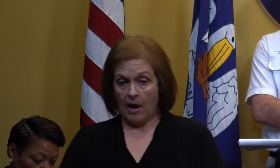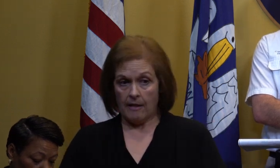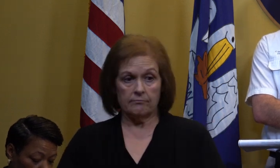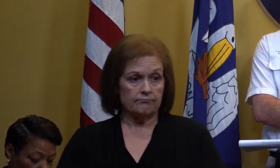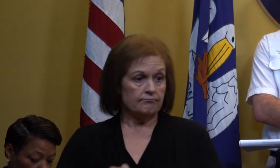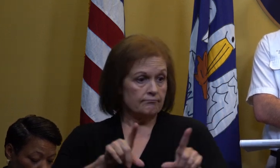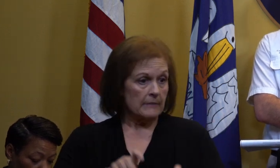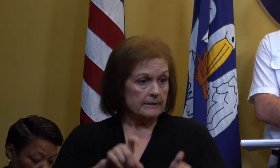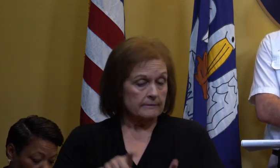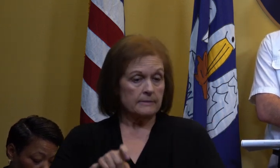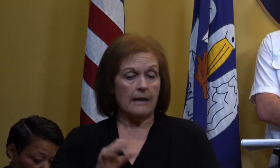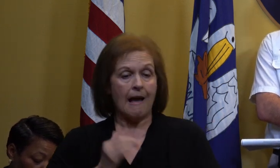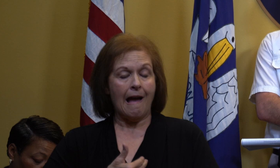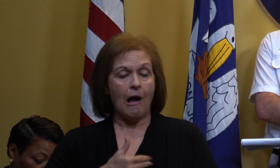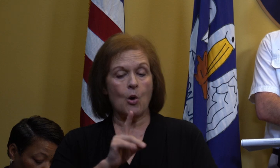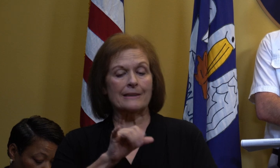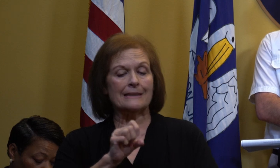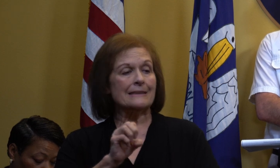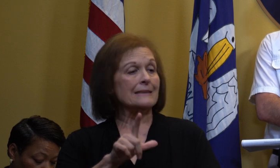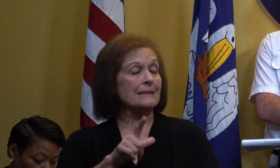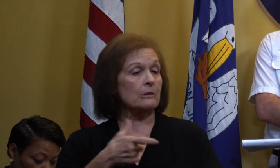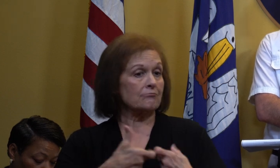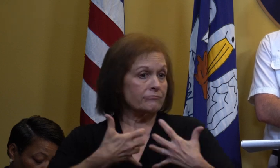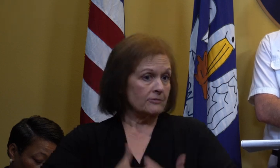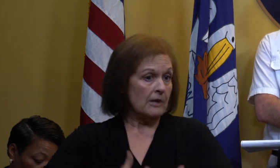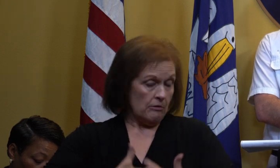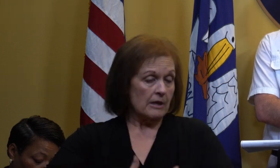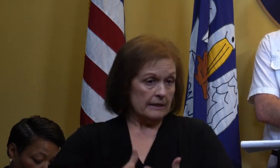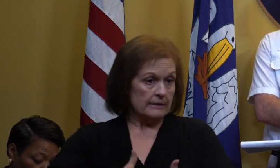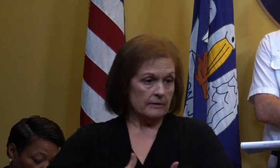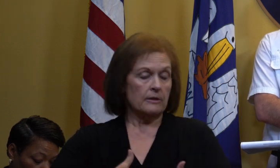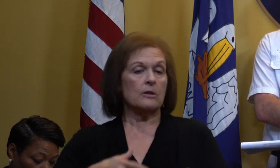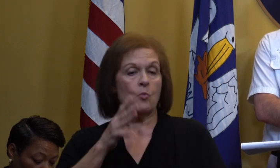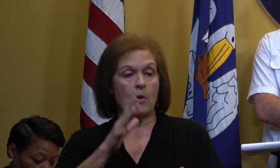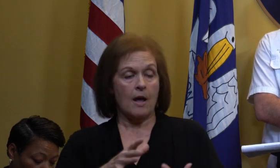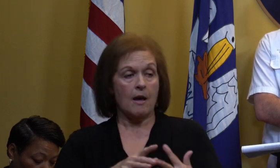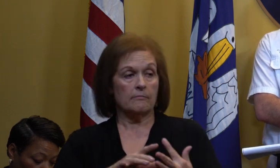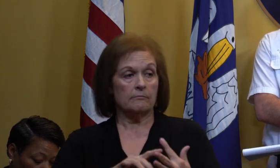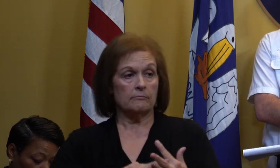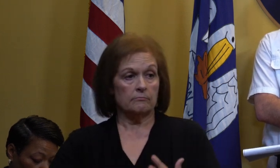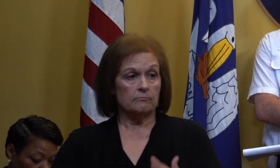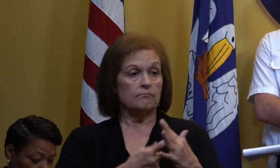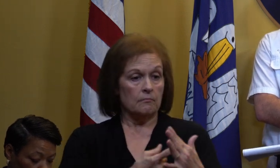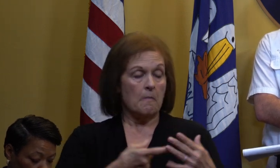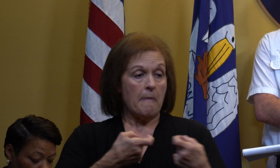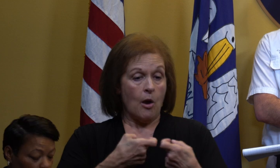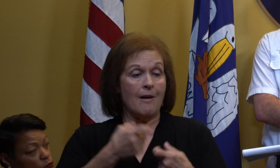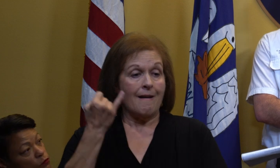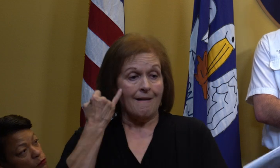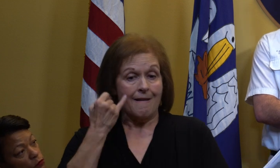of our diesel and gas-powered generators, massive generators, which will be activated to provide power